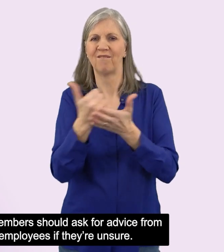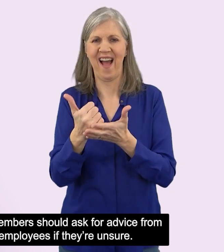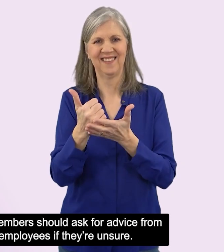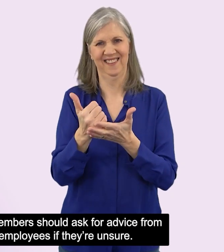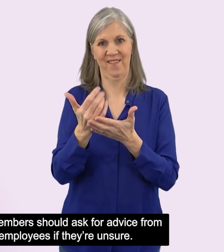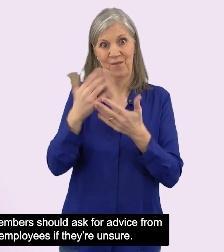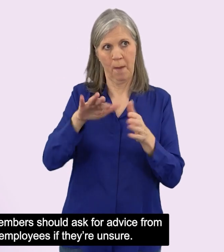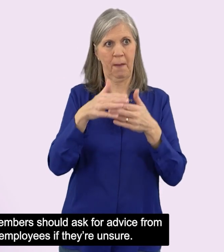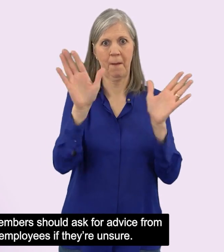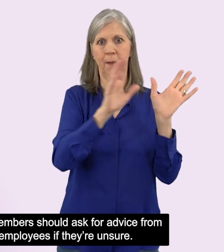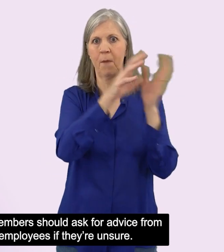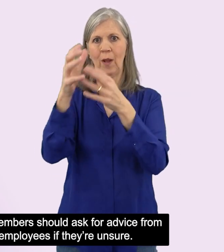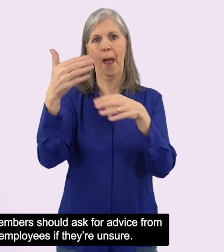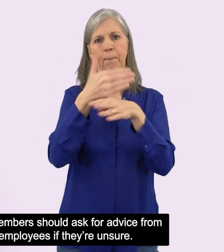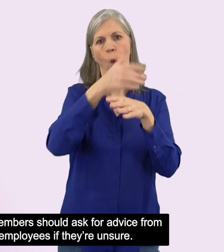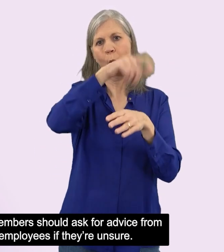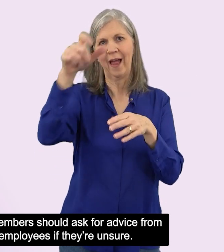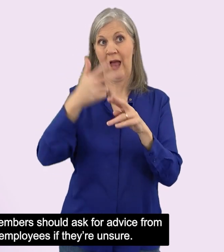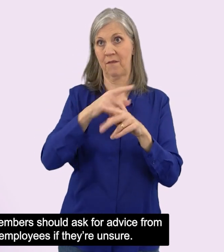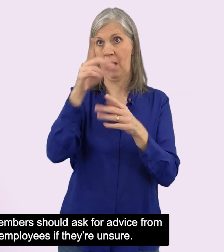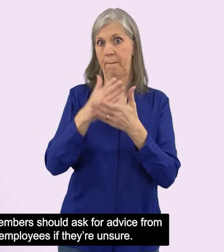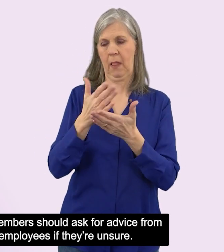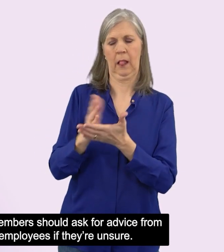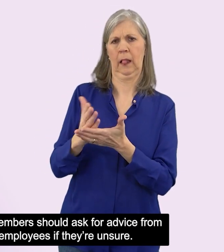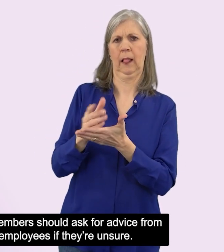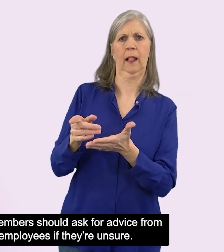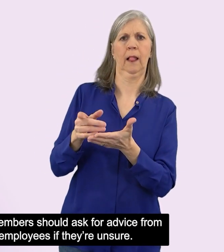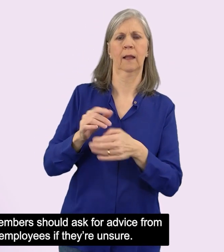the public body's employees if they're unsure.